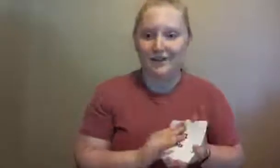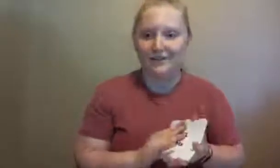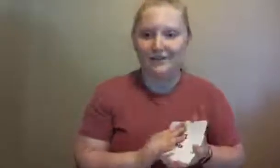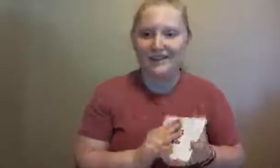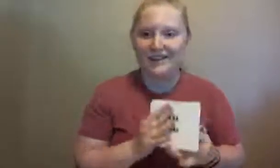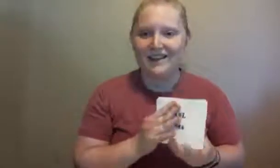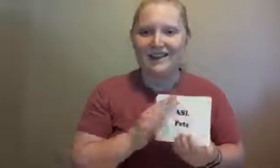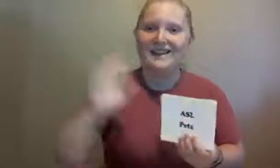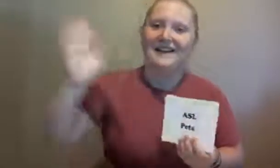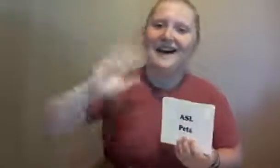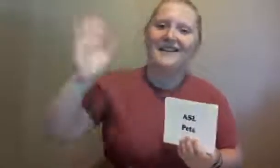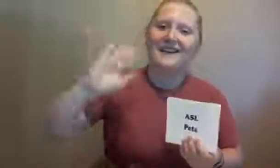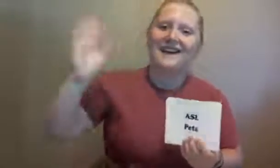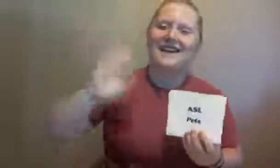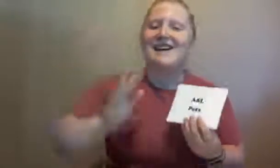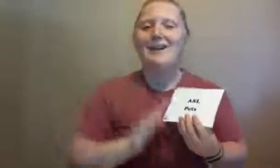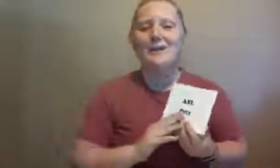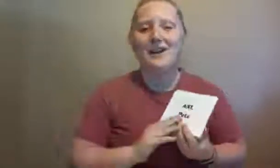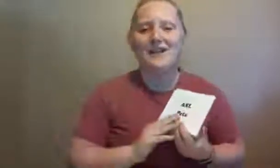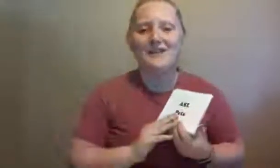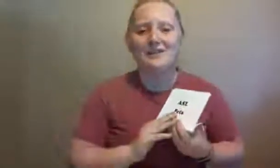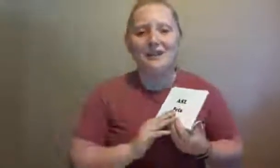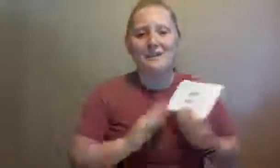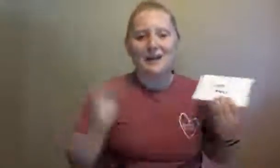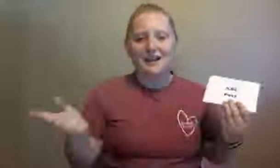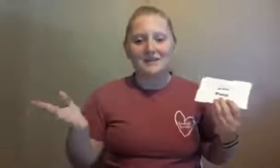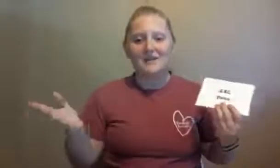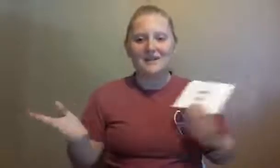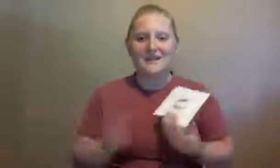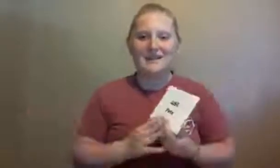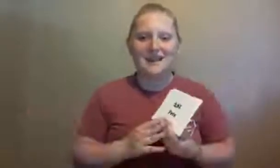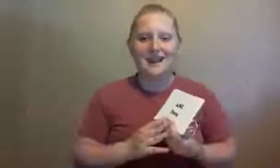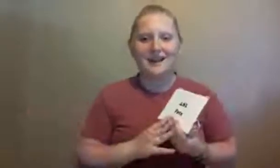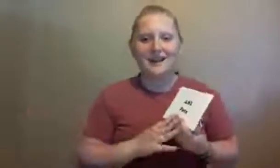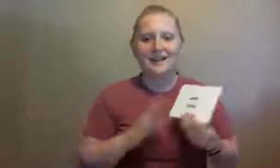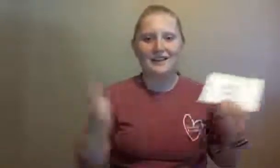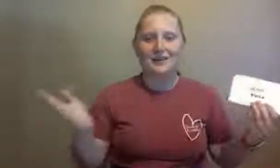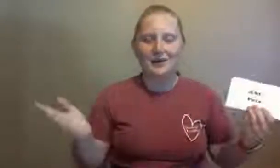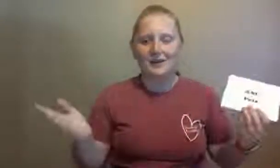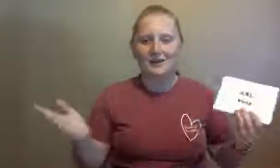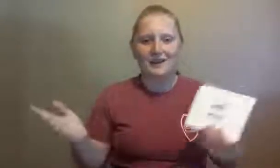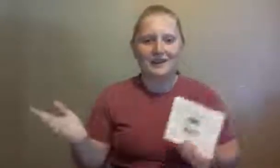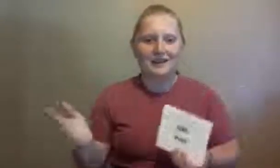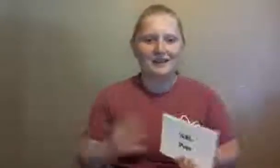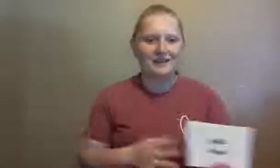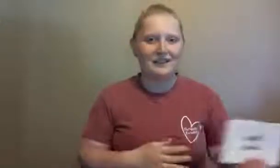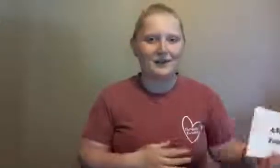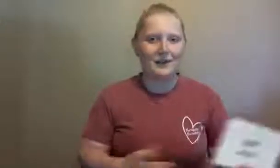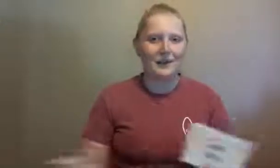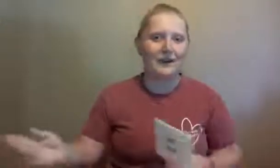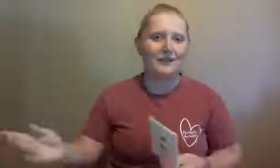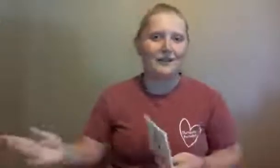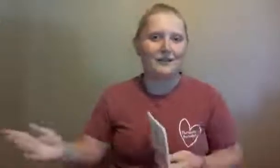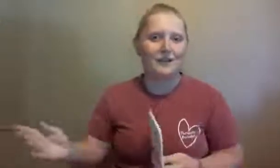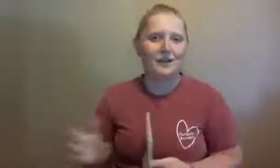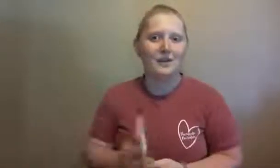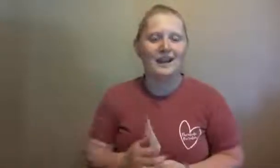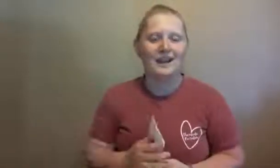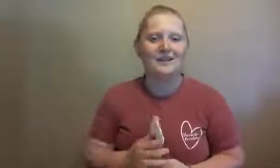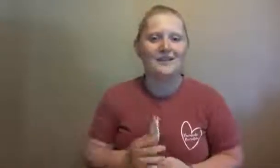fun. All right. I hope you guys enjoy the bedtime stories tonight and all the other programming that we offer throughout the week. And I will